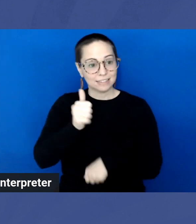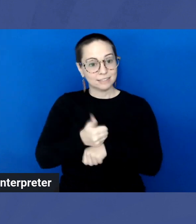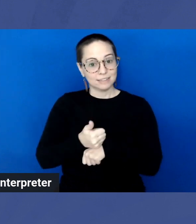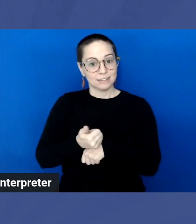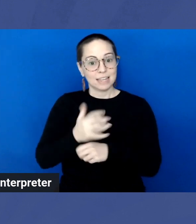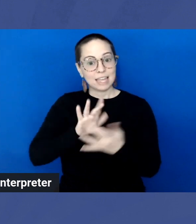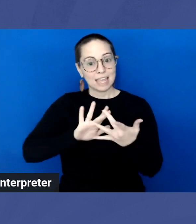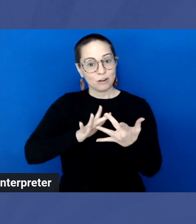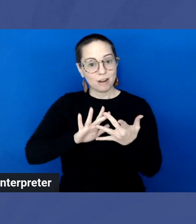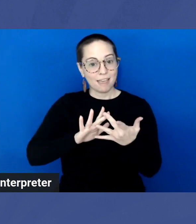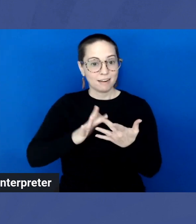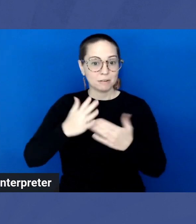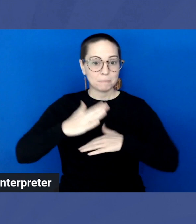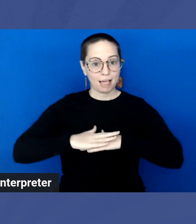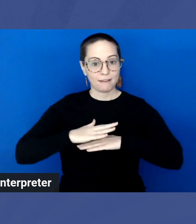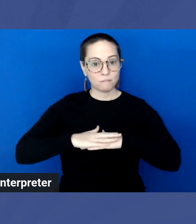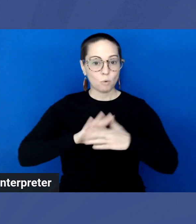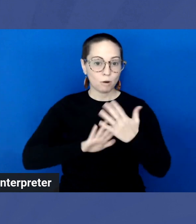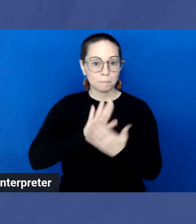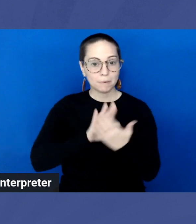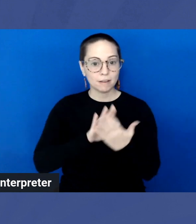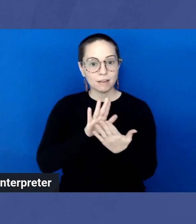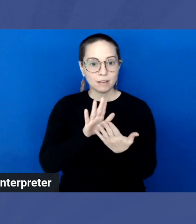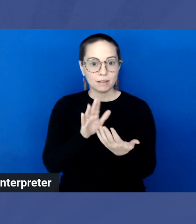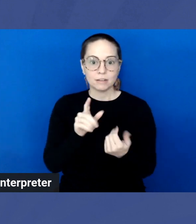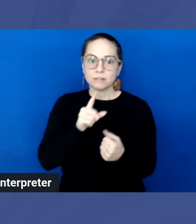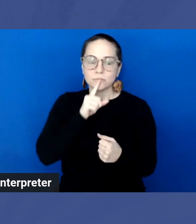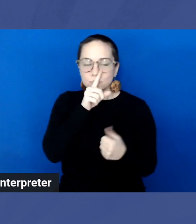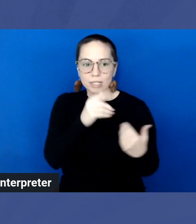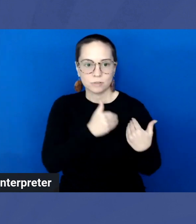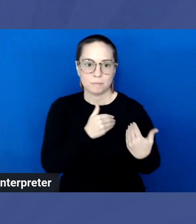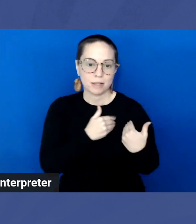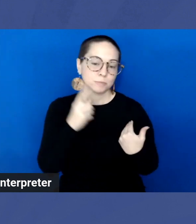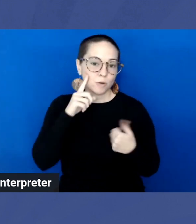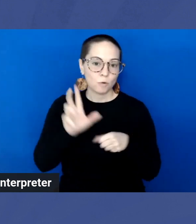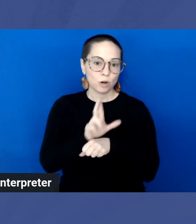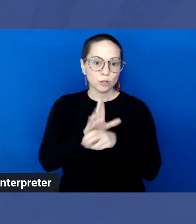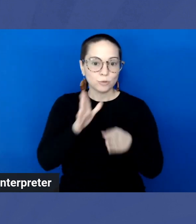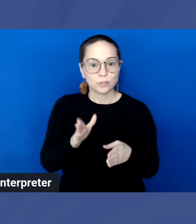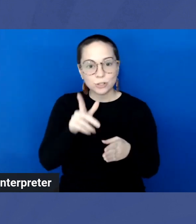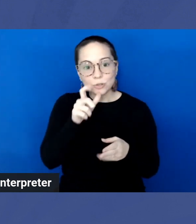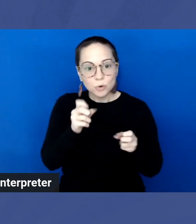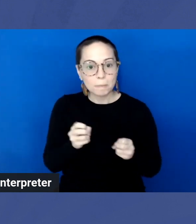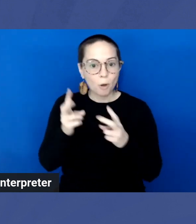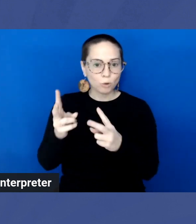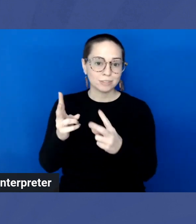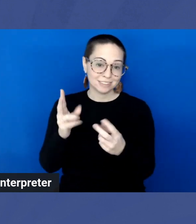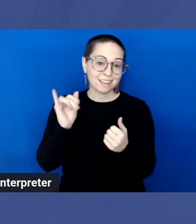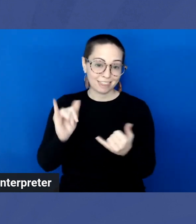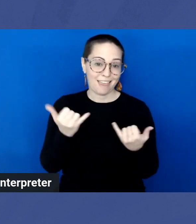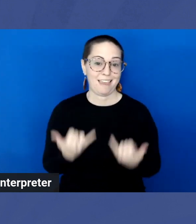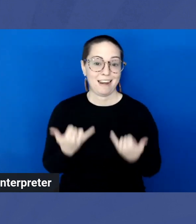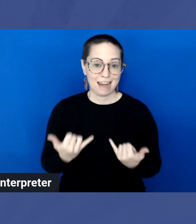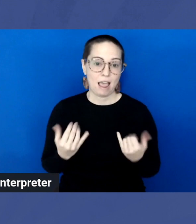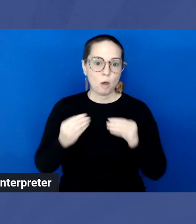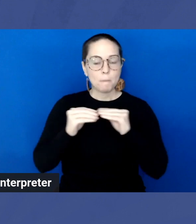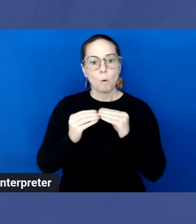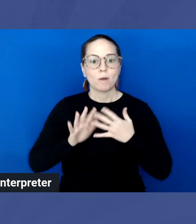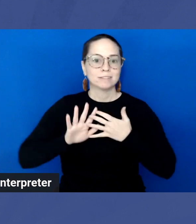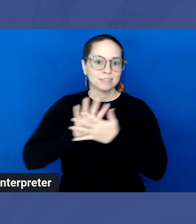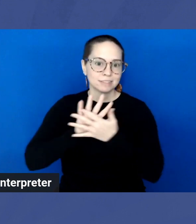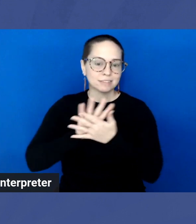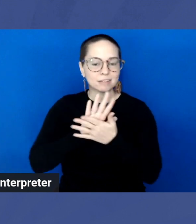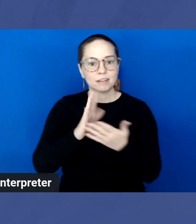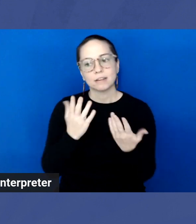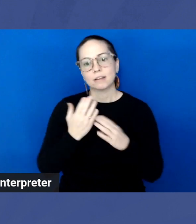for the media the users posted, which has resulted in ever-increasing censorship of sex workers.